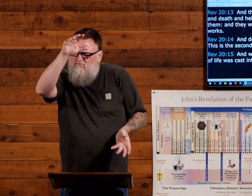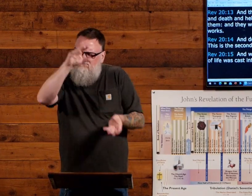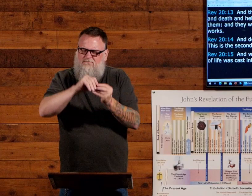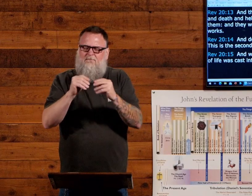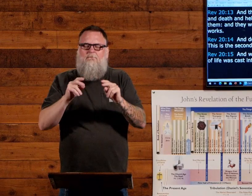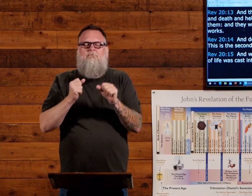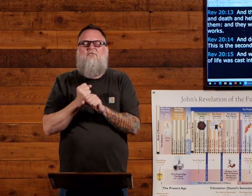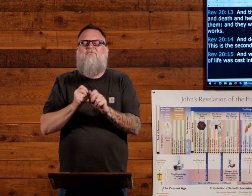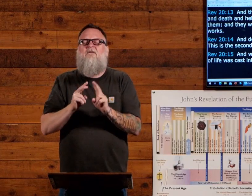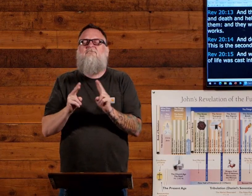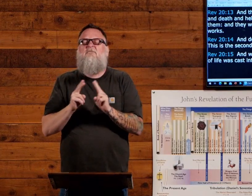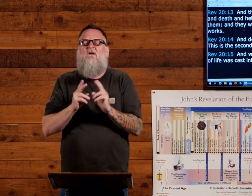Revelation chapter 20.